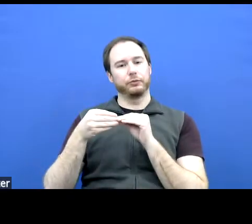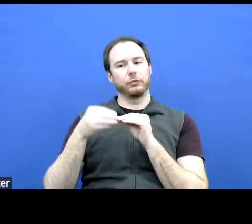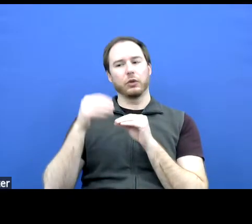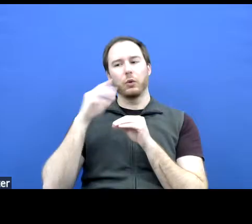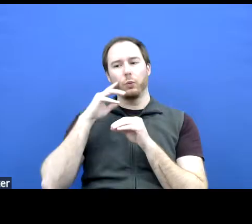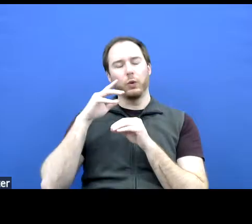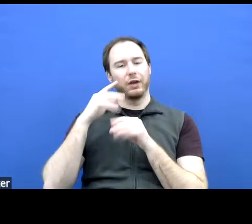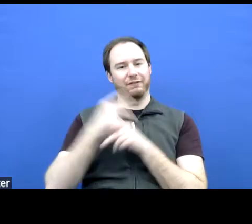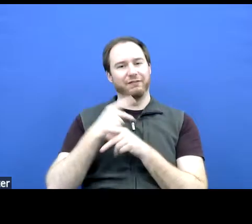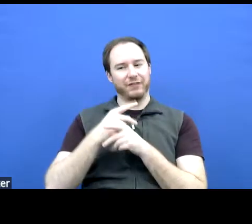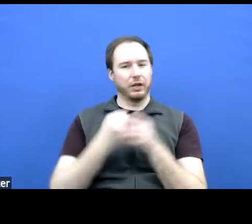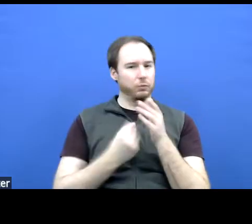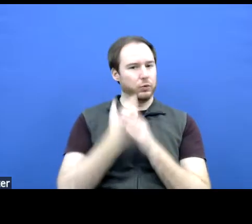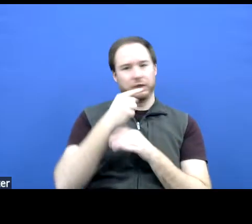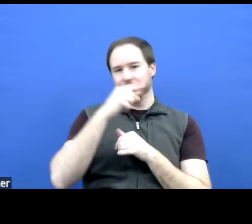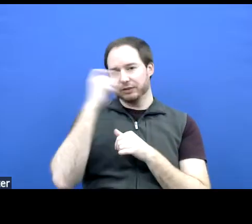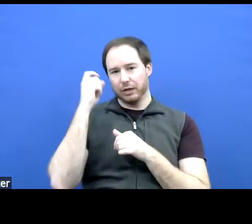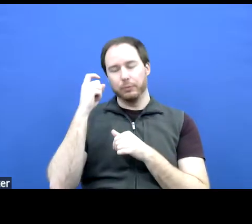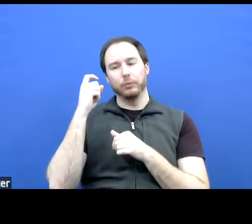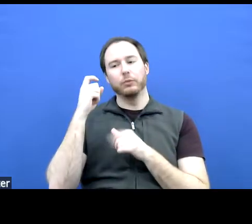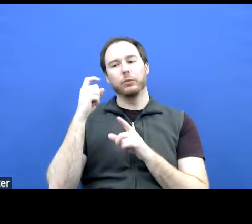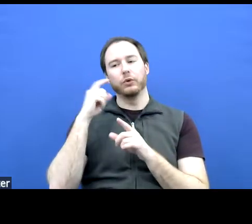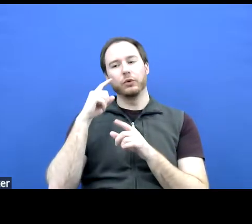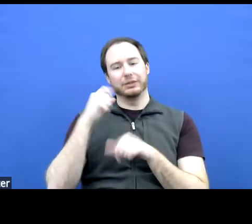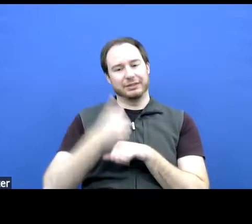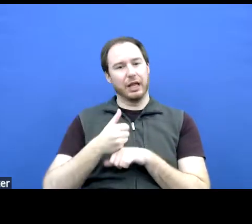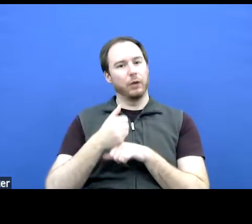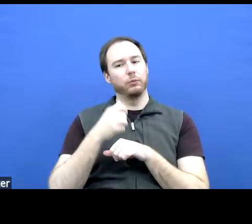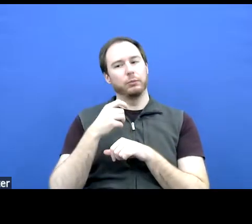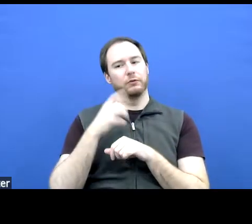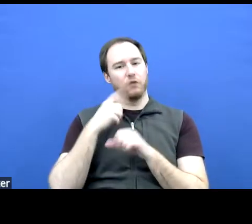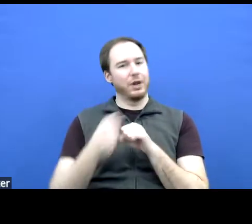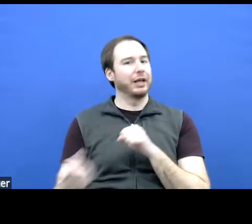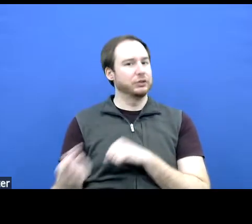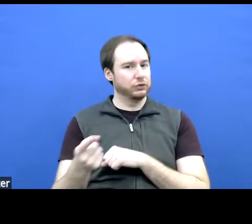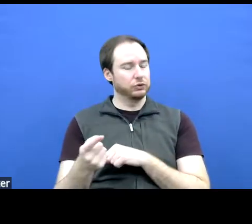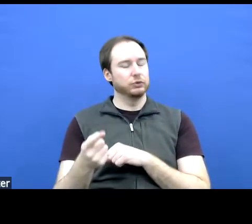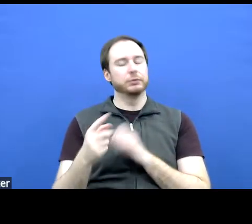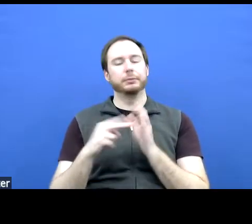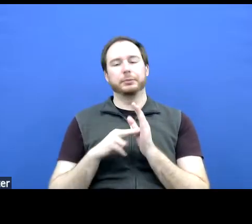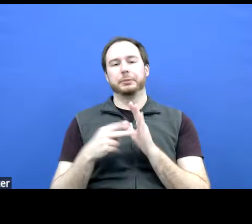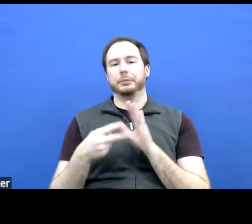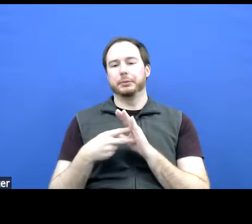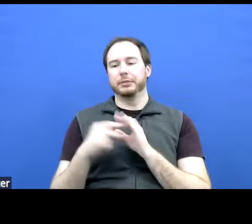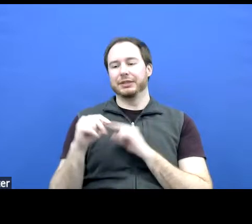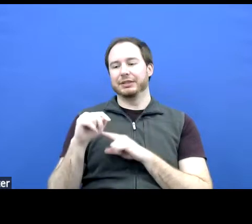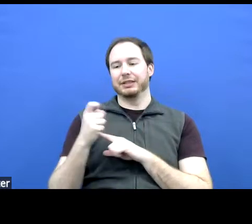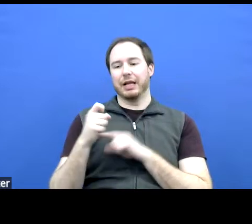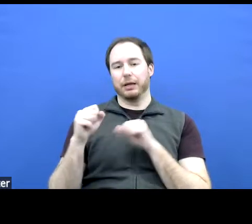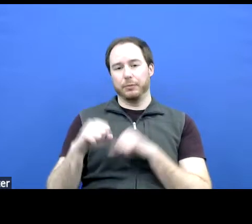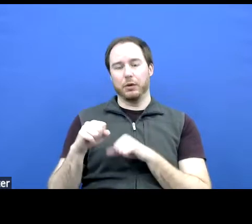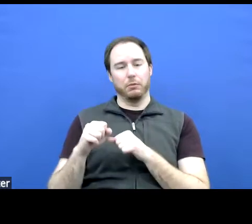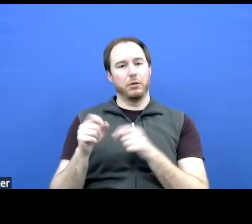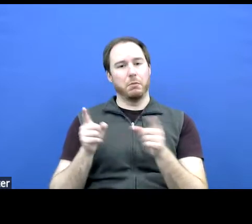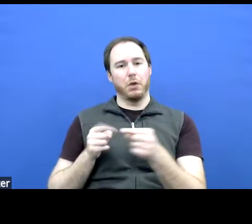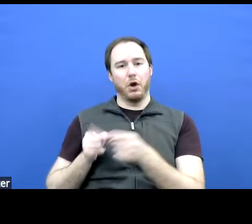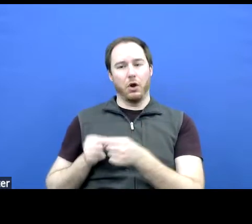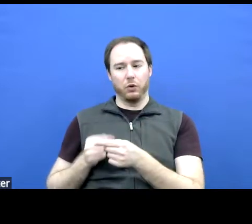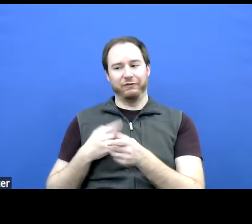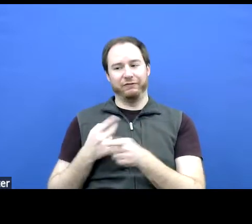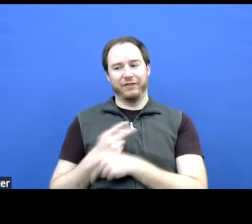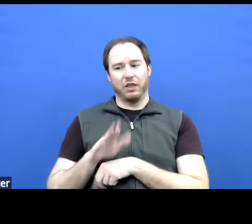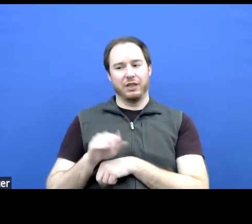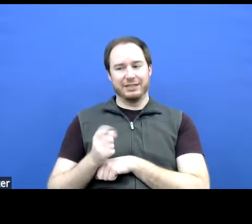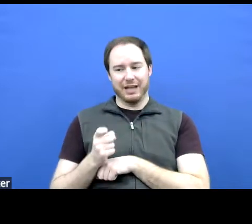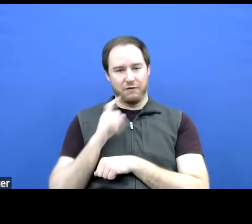spring and summer is actually for the next year. And so what we will do is the taxable parcels, we'll figure out what their tax would be